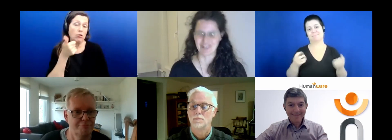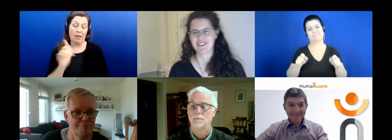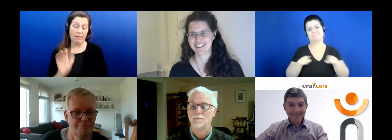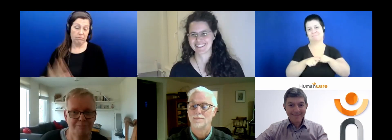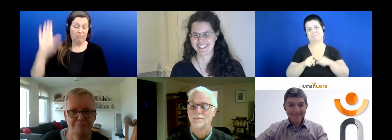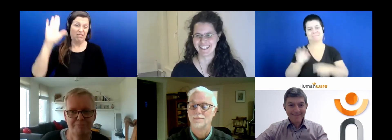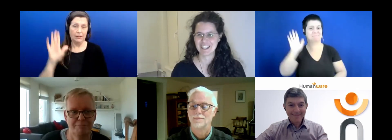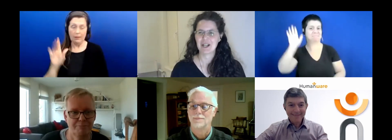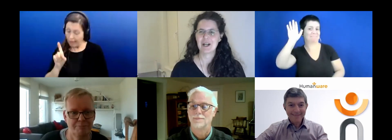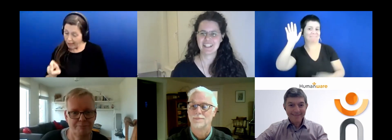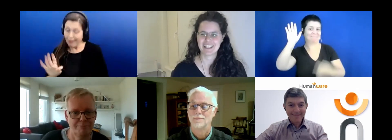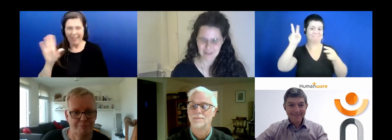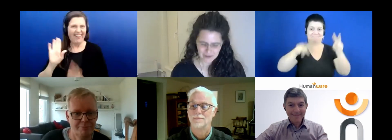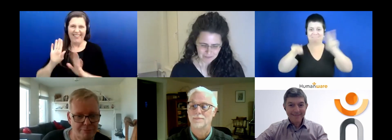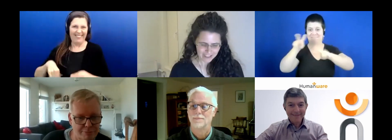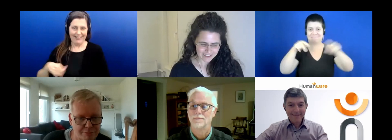also works.